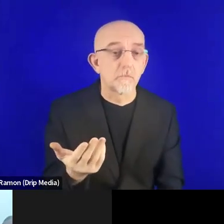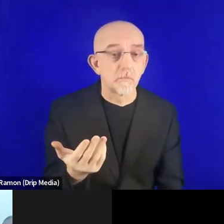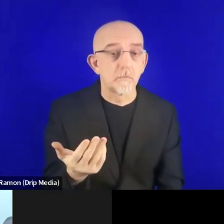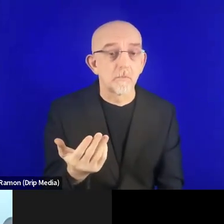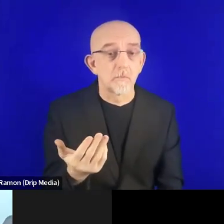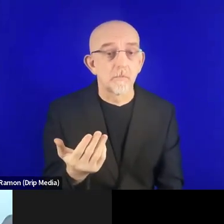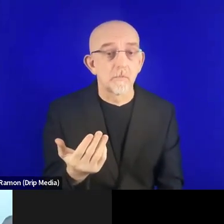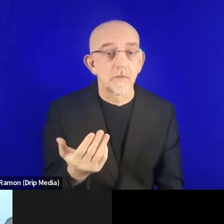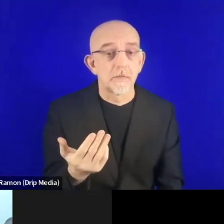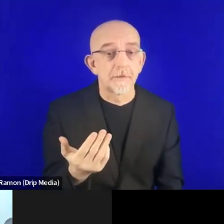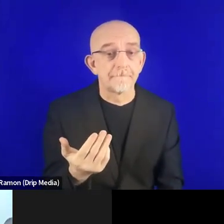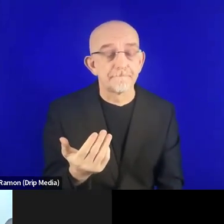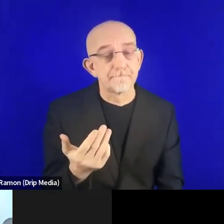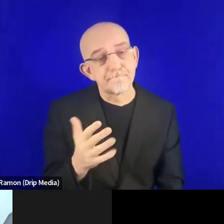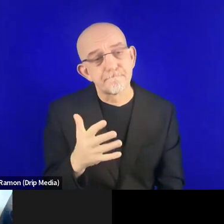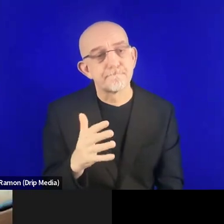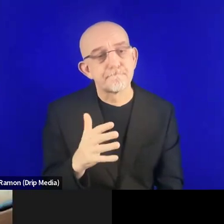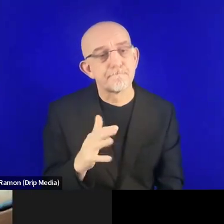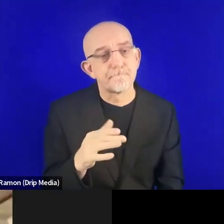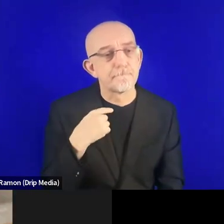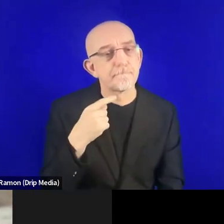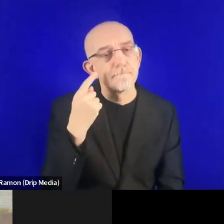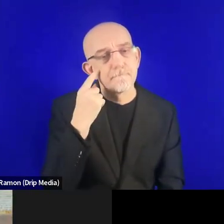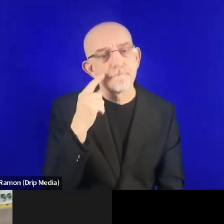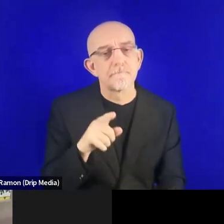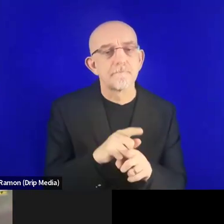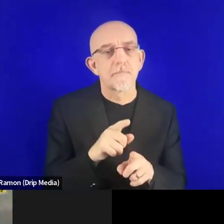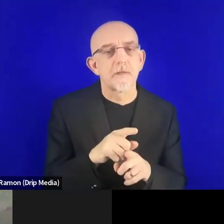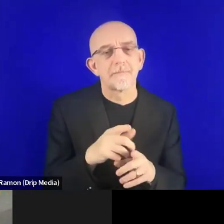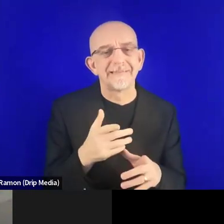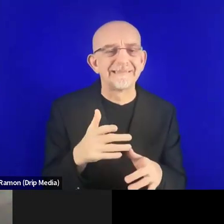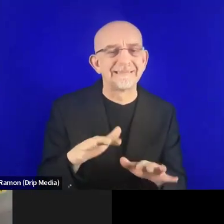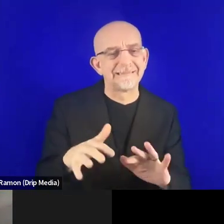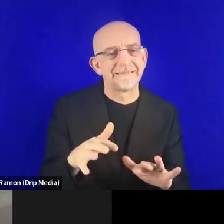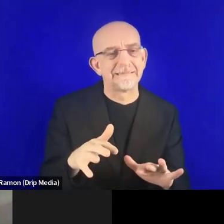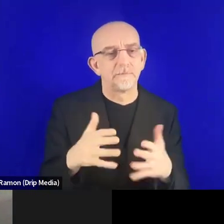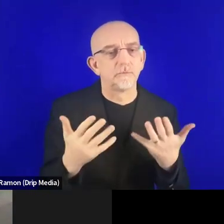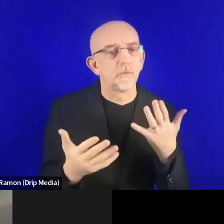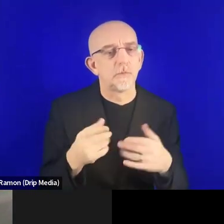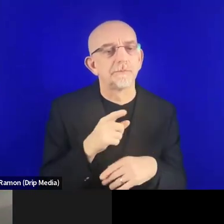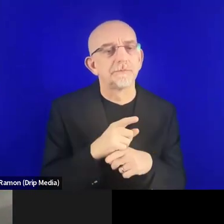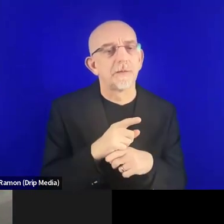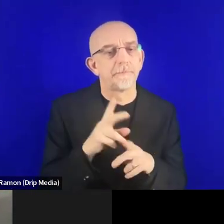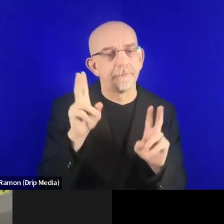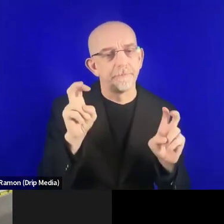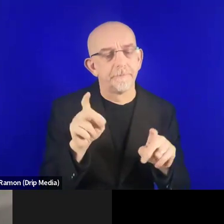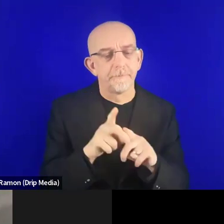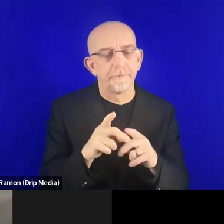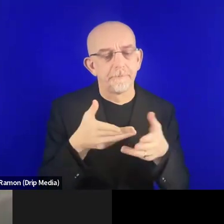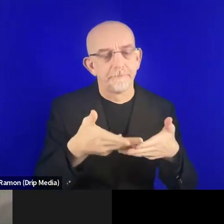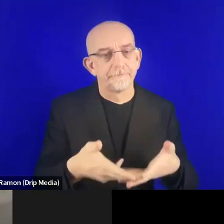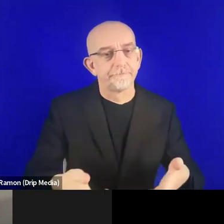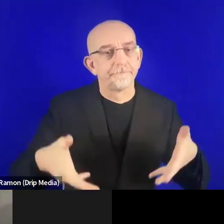the issues they have in the area of social protection. Yeah, so that is what we have done in Nigeria as